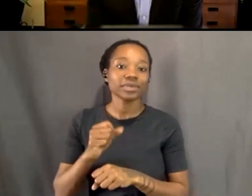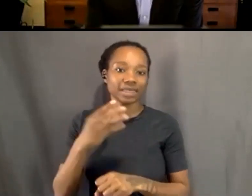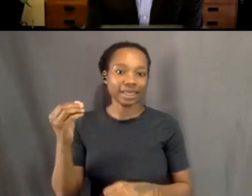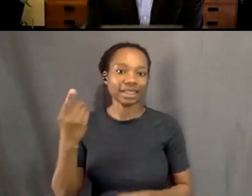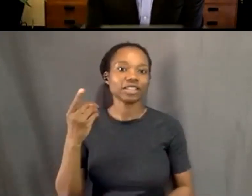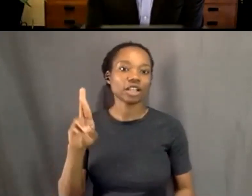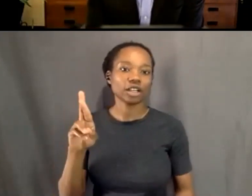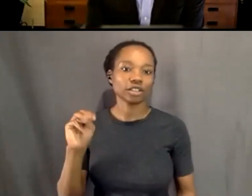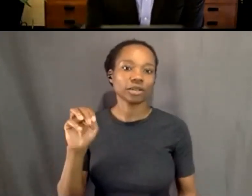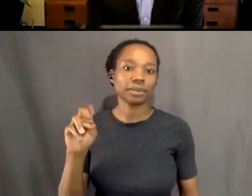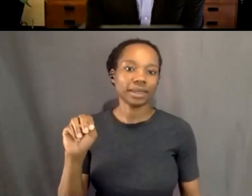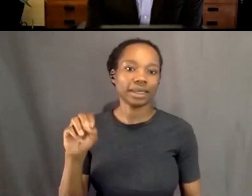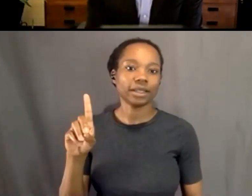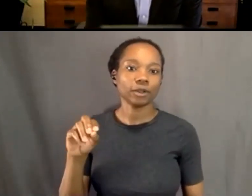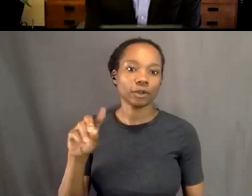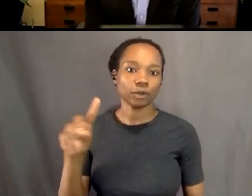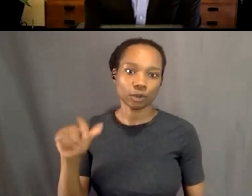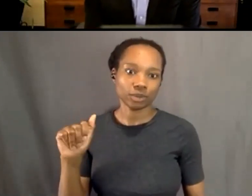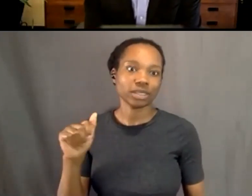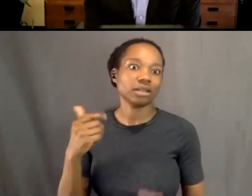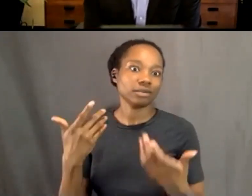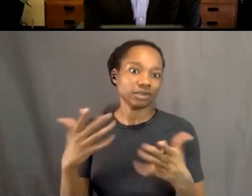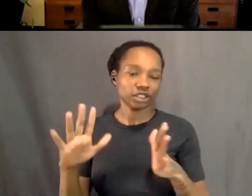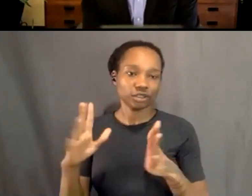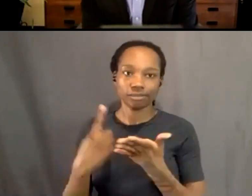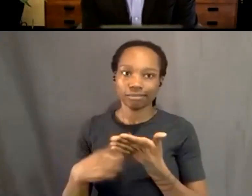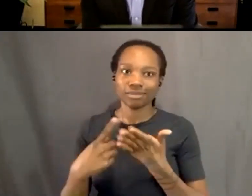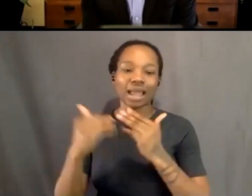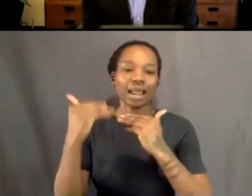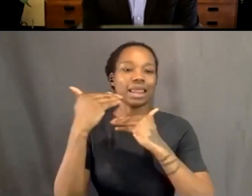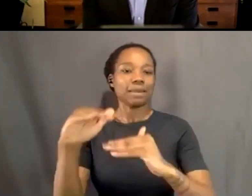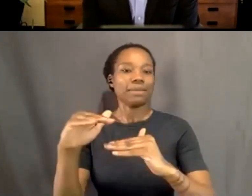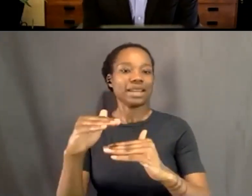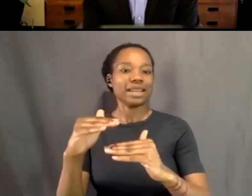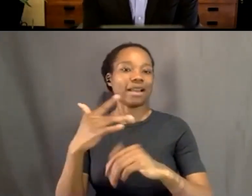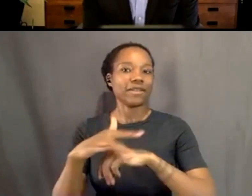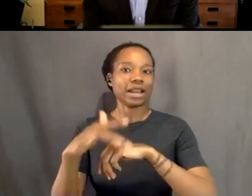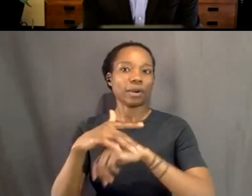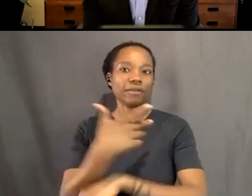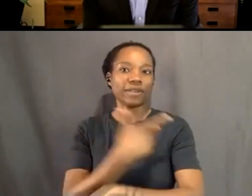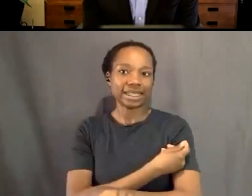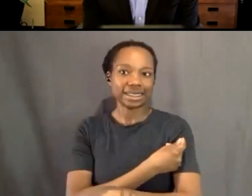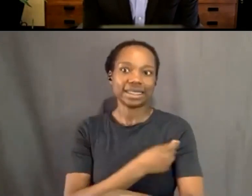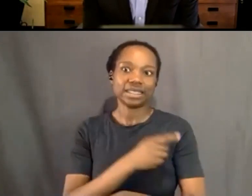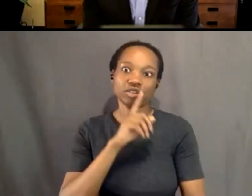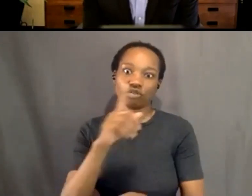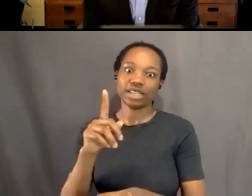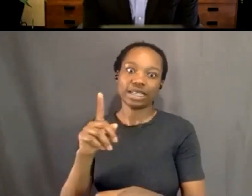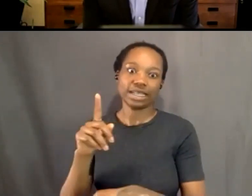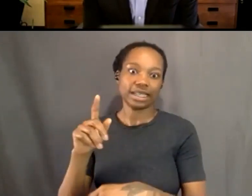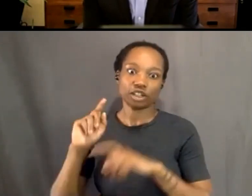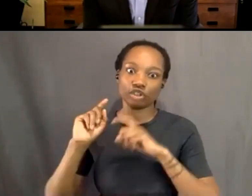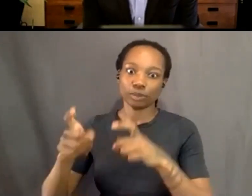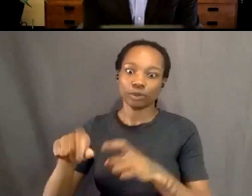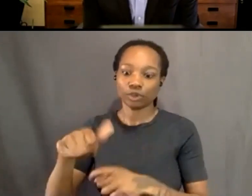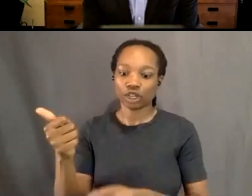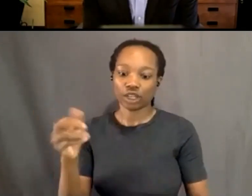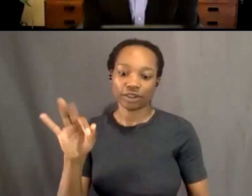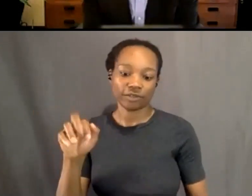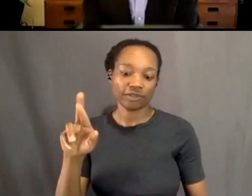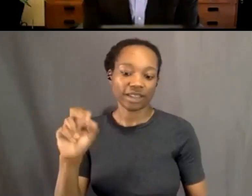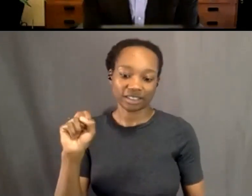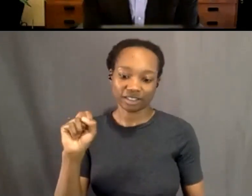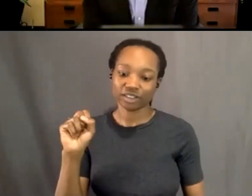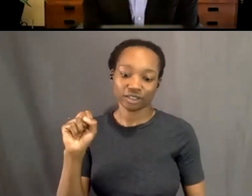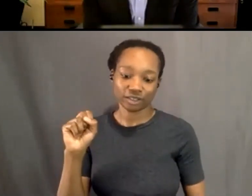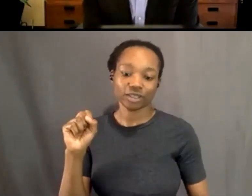that throughout. The limited supply really has been a major contributor to a lot of the other factors. Yes. And so, because we